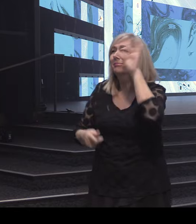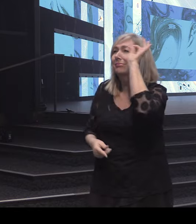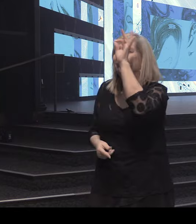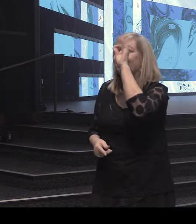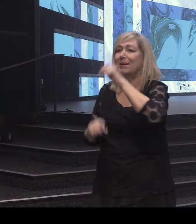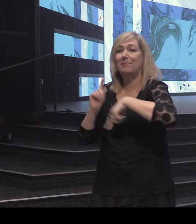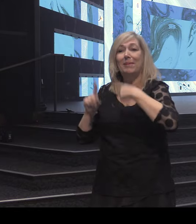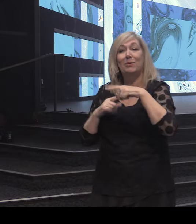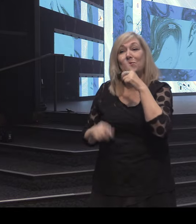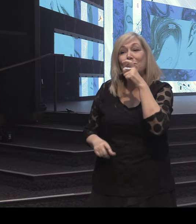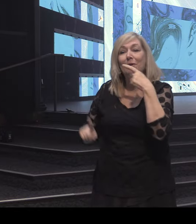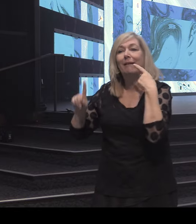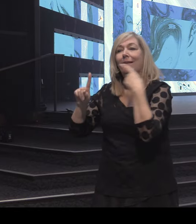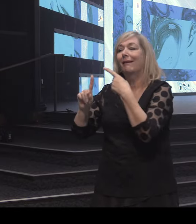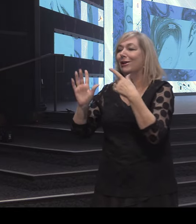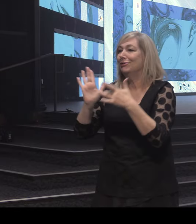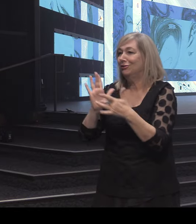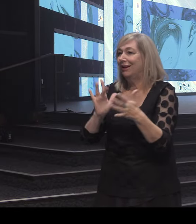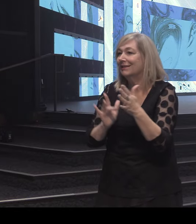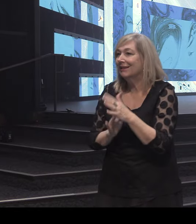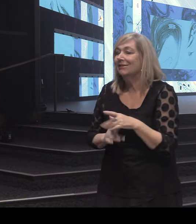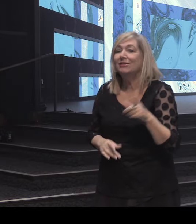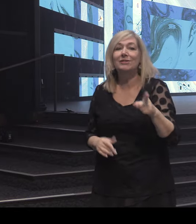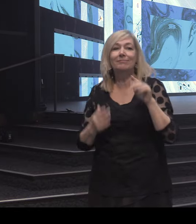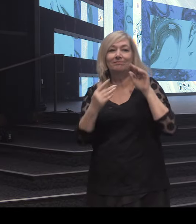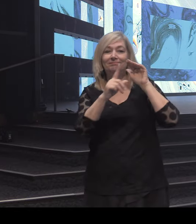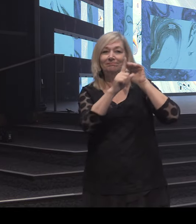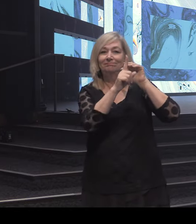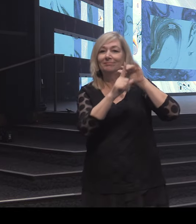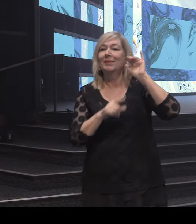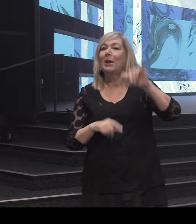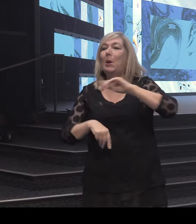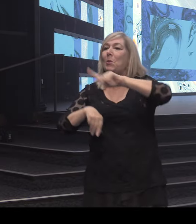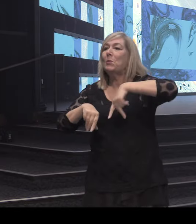her principal and she said, dear principal, I'm sure you're aware